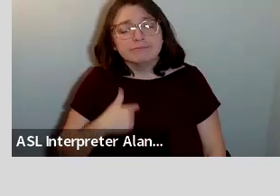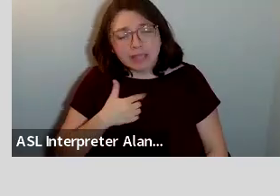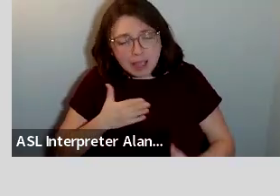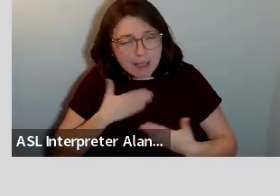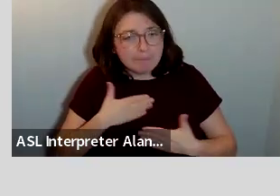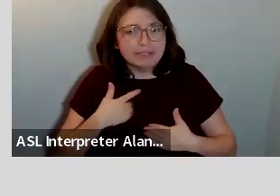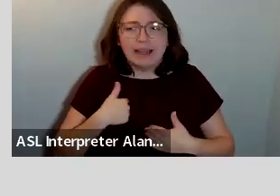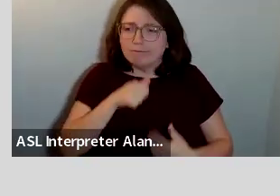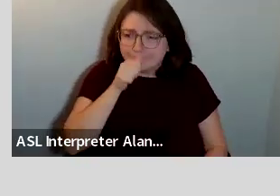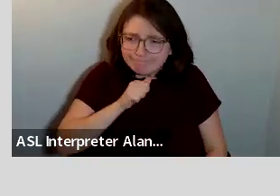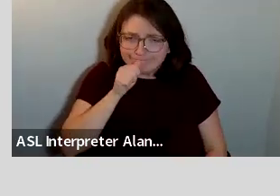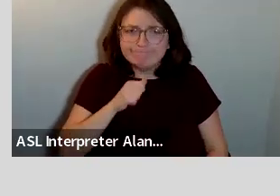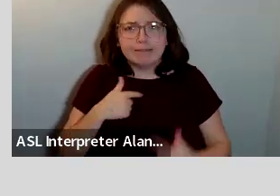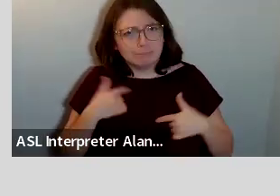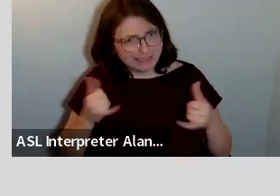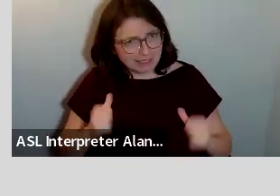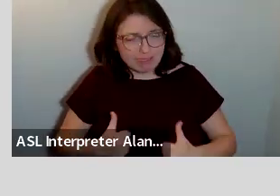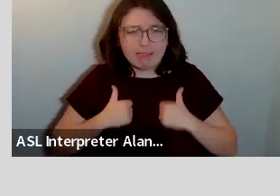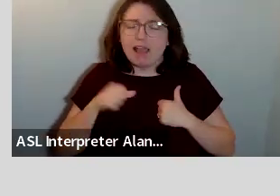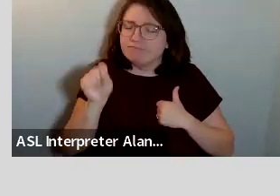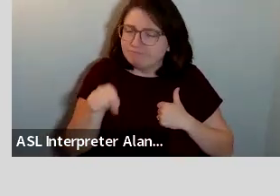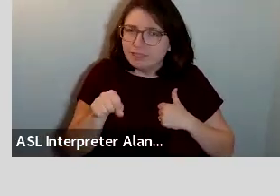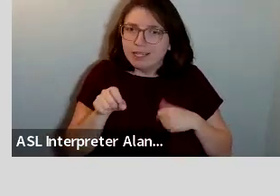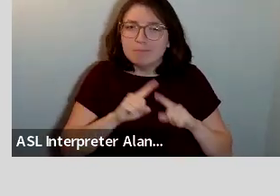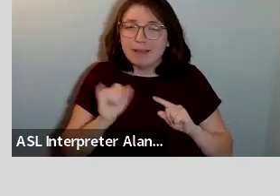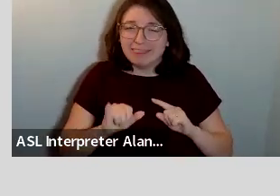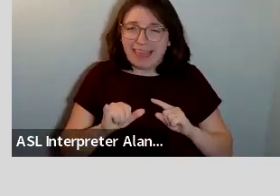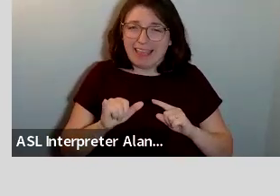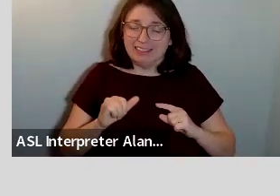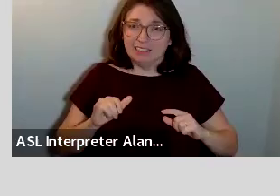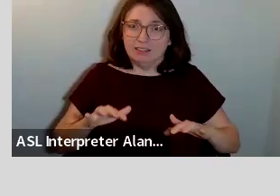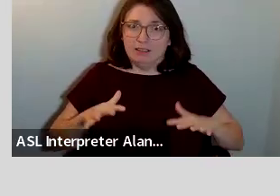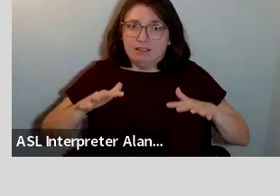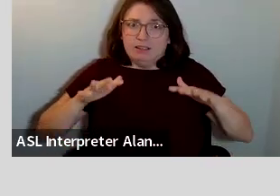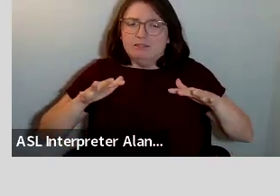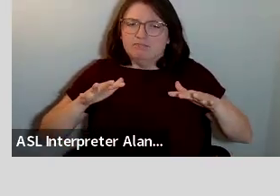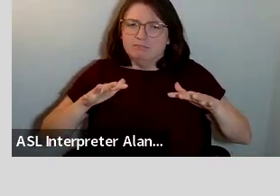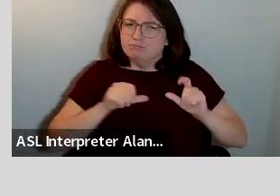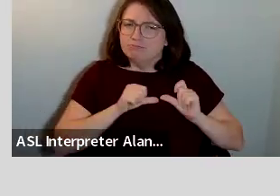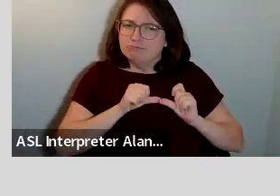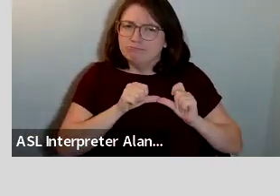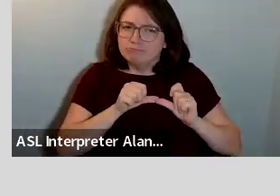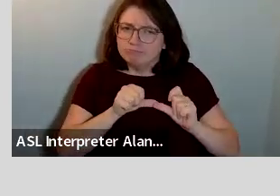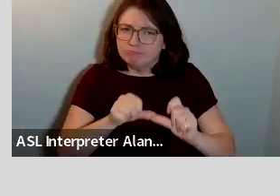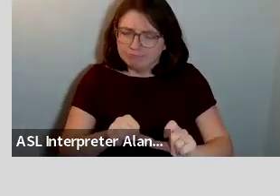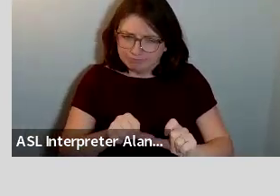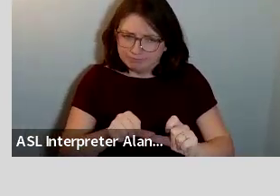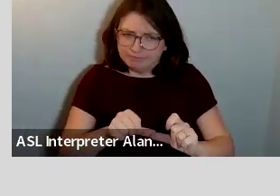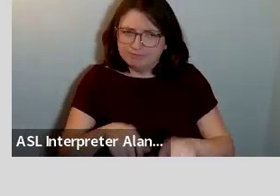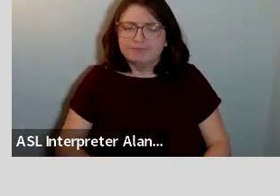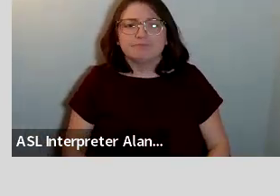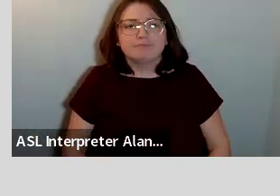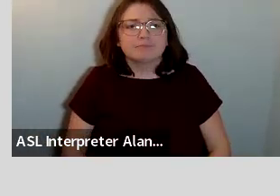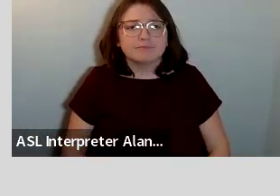I'm alive, but it does stay with me, and there's anxiety that comes with it. Recently, I had